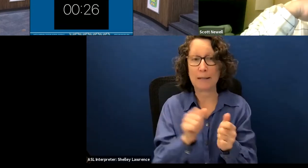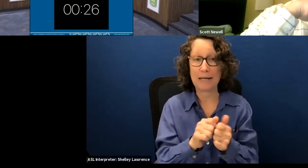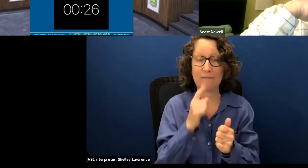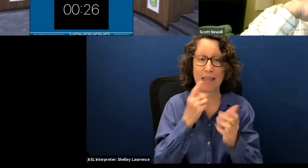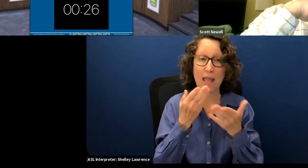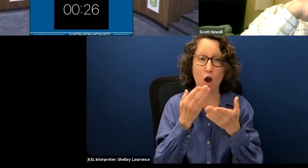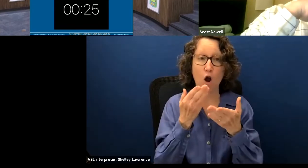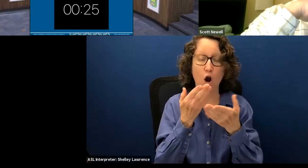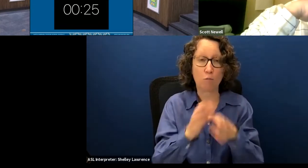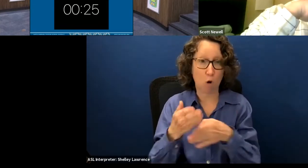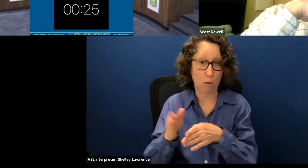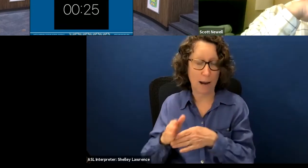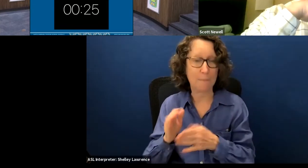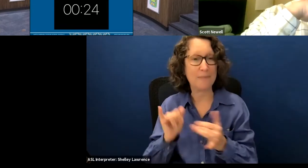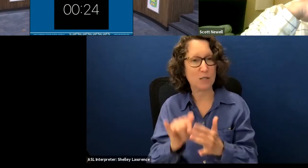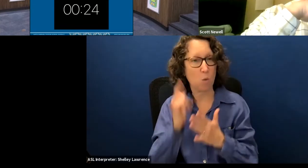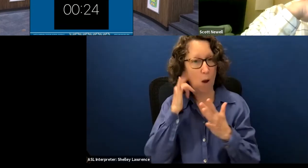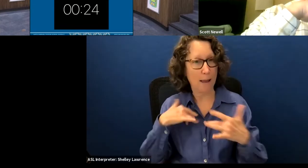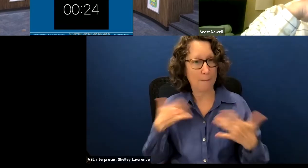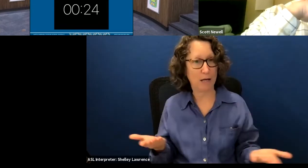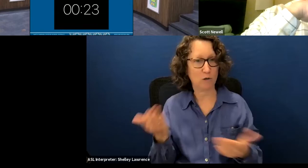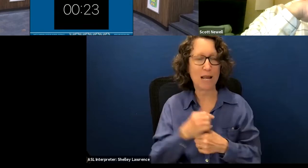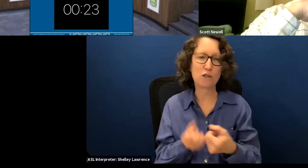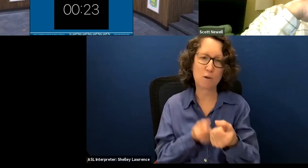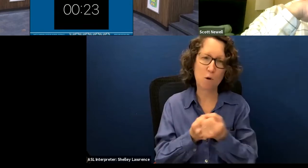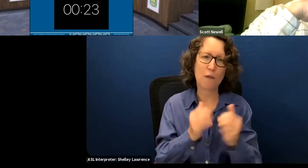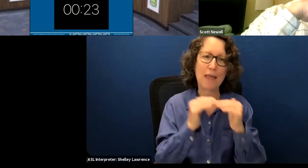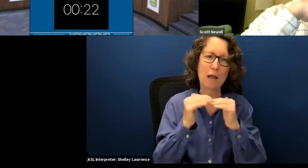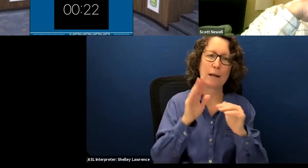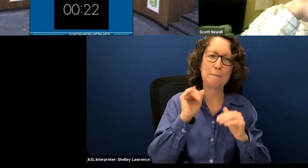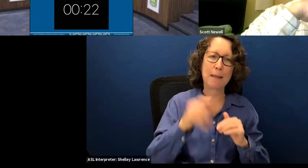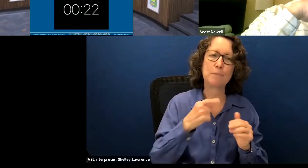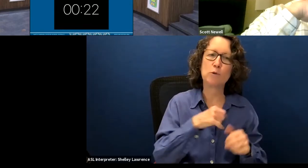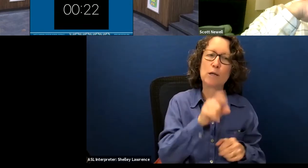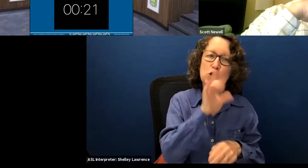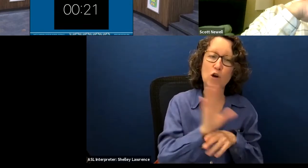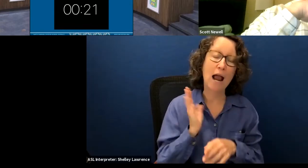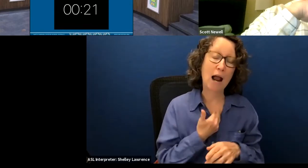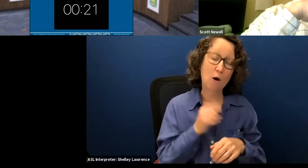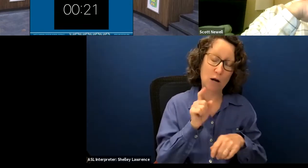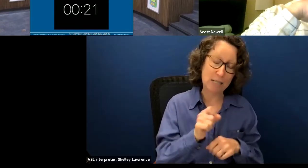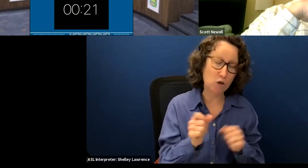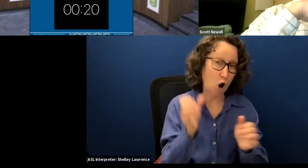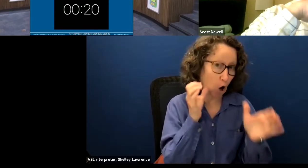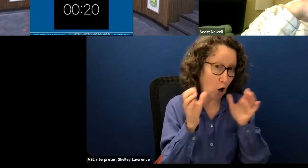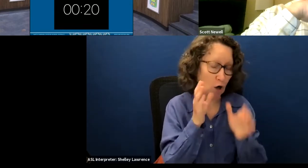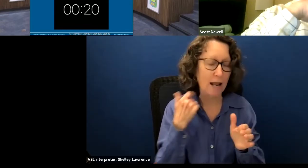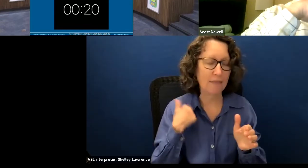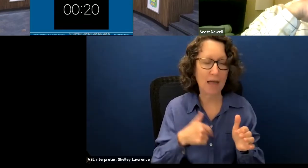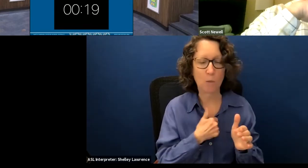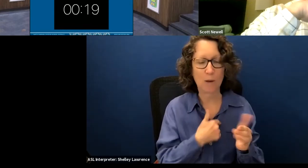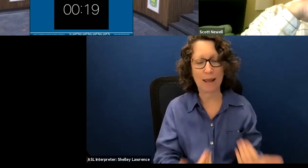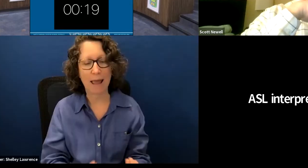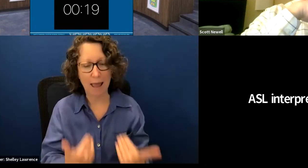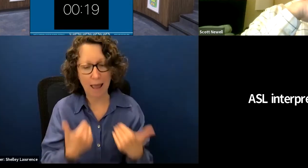approved. That's why I'm here today to support the equity map to ensure that our needs are heard and that we